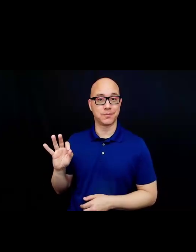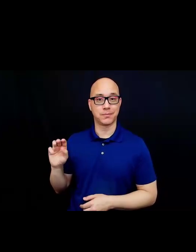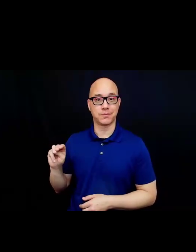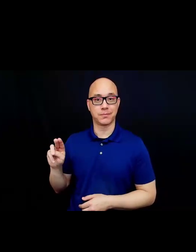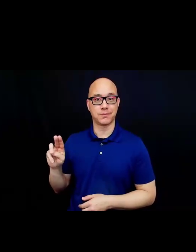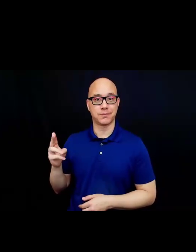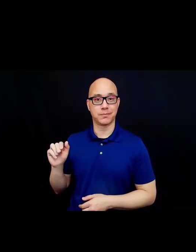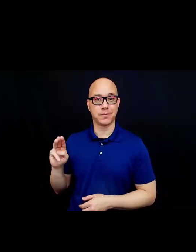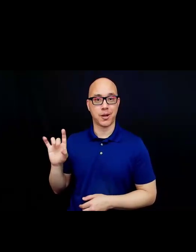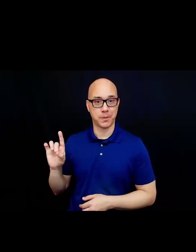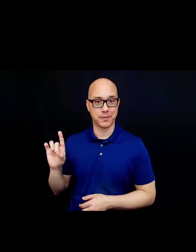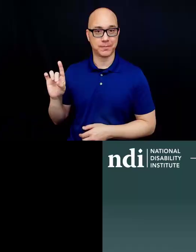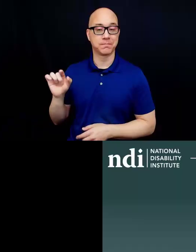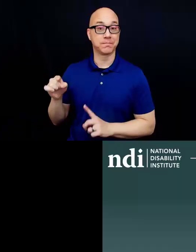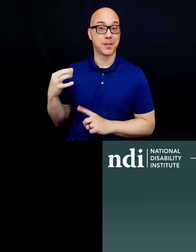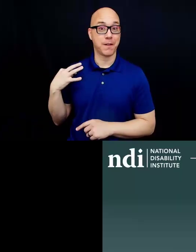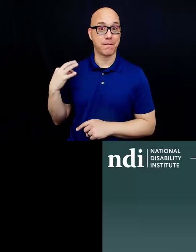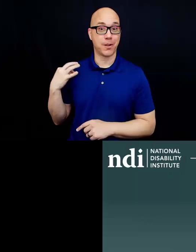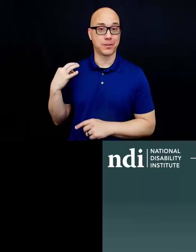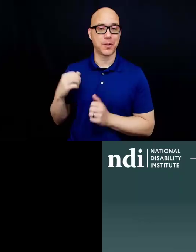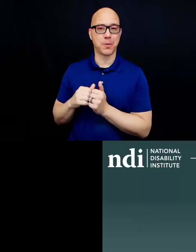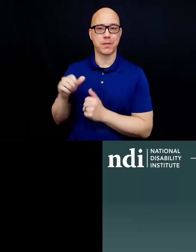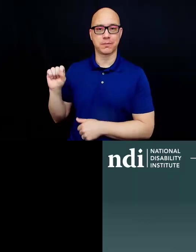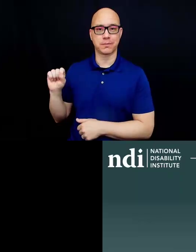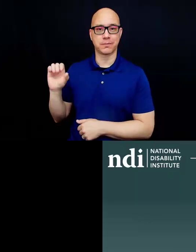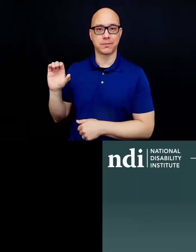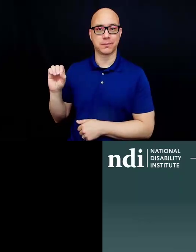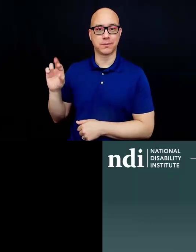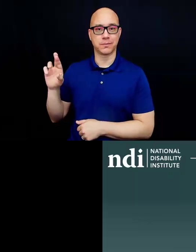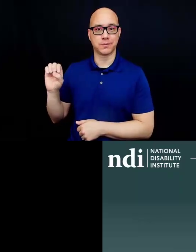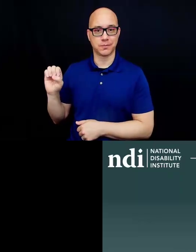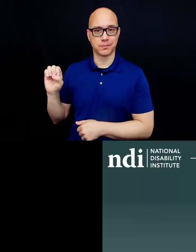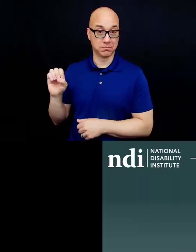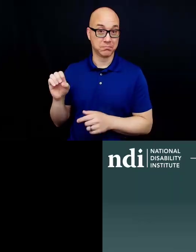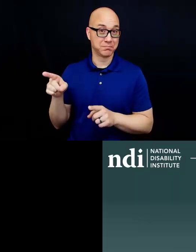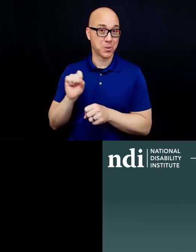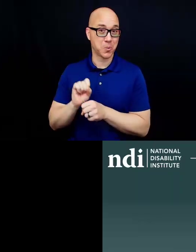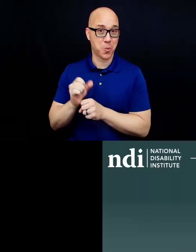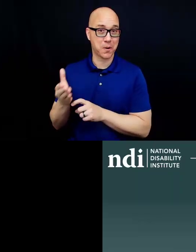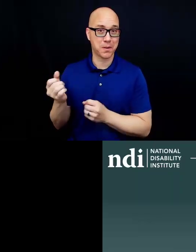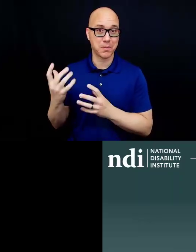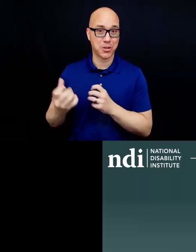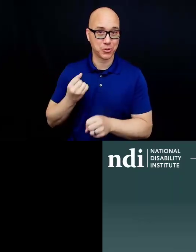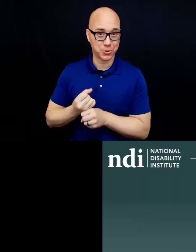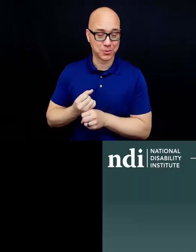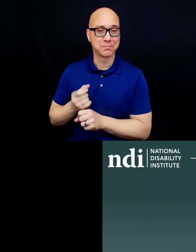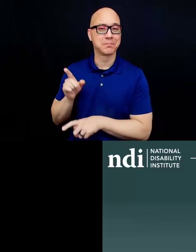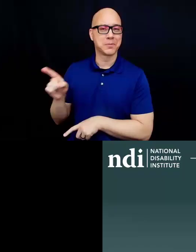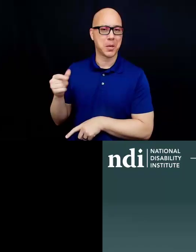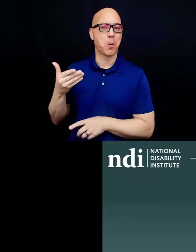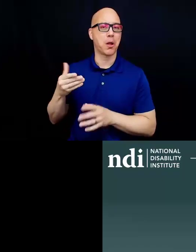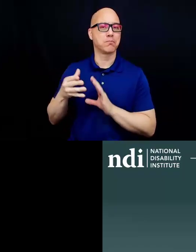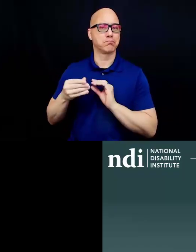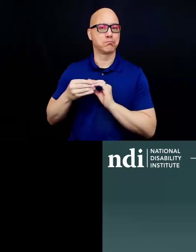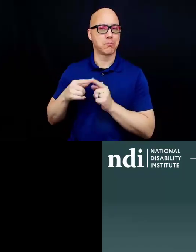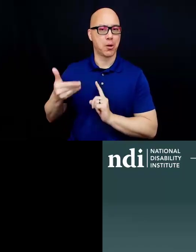who is a volunteer with SCORE and has been for many years, and he's going to tell us all about himself and also all